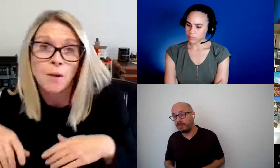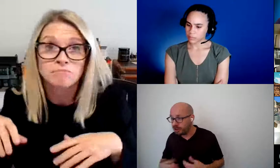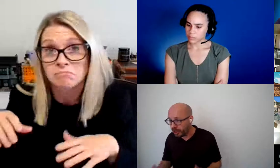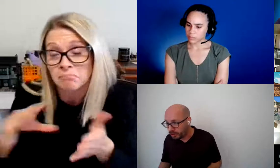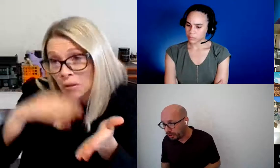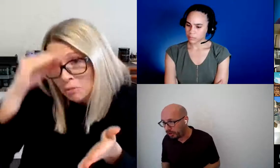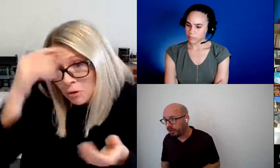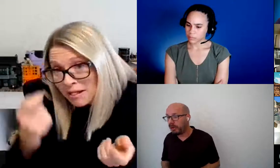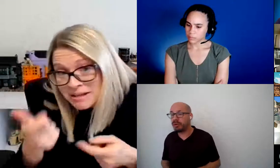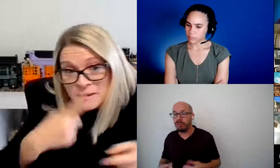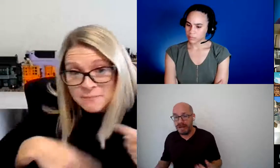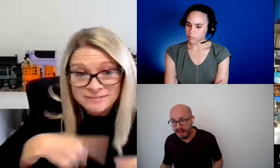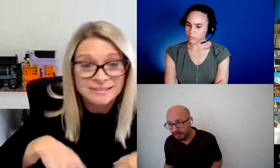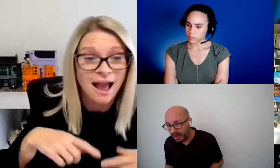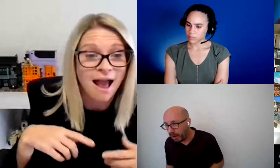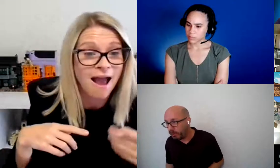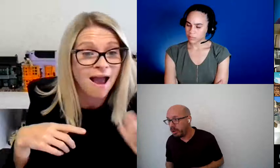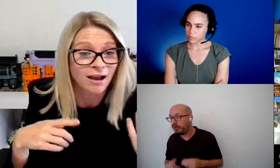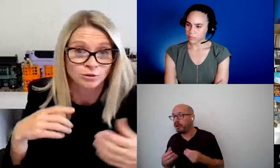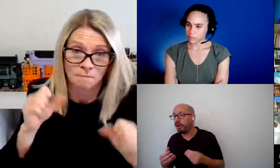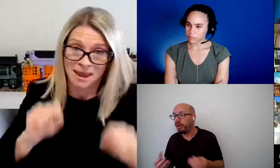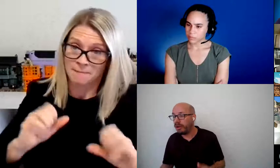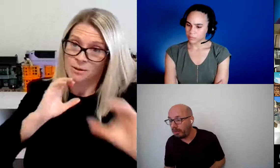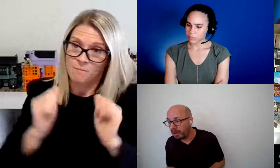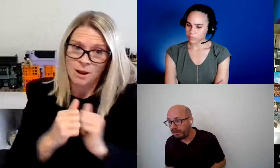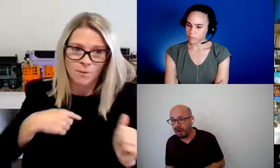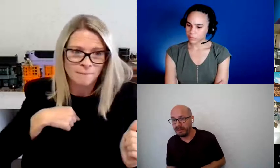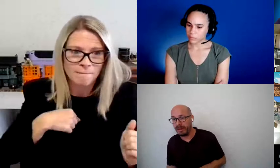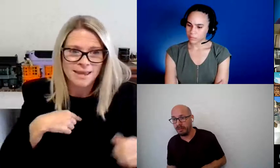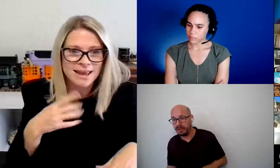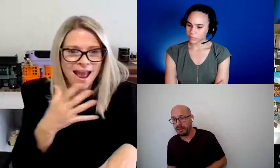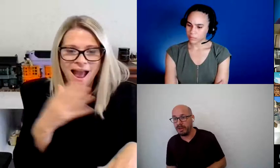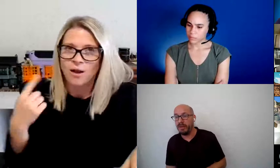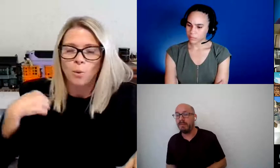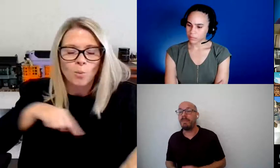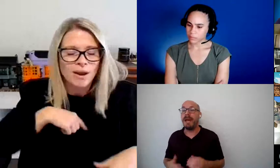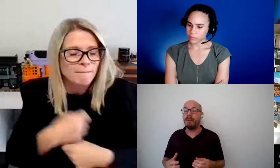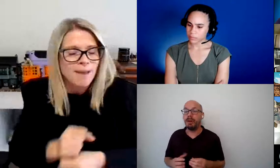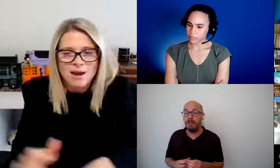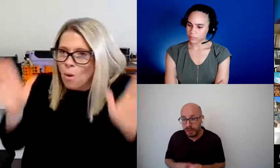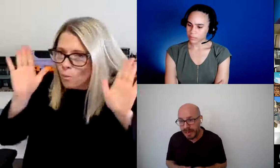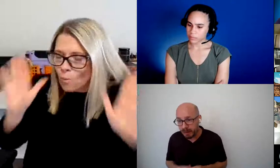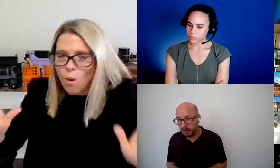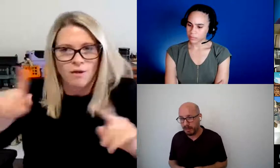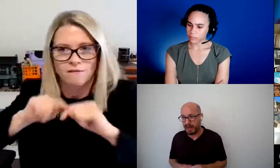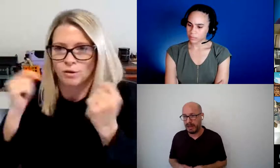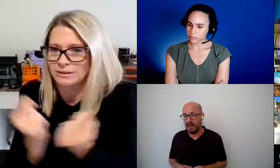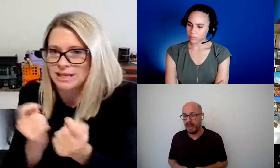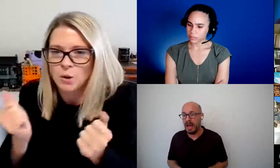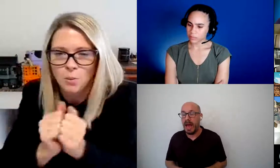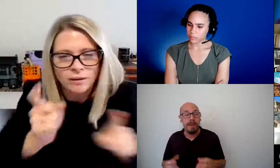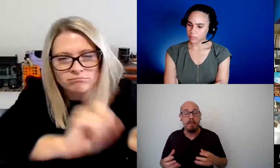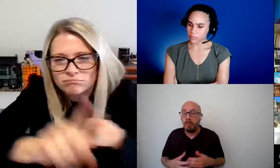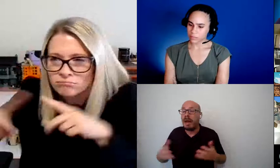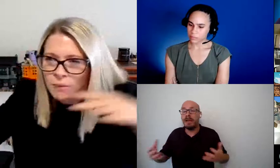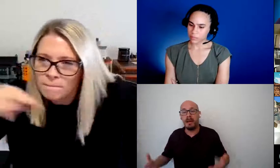time to gesture, to write things out, to learn a little bit of sign language, to be able to communicate with me, and we